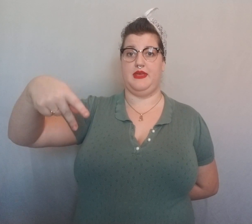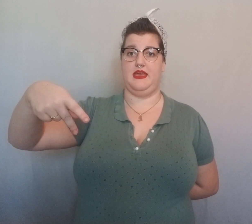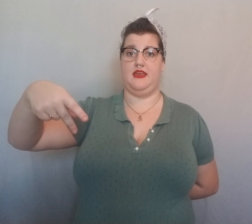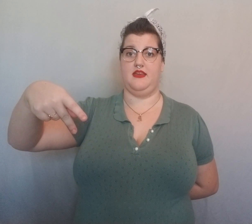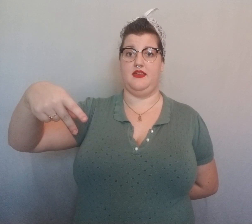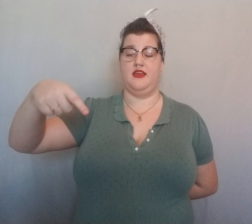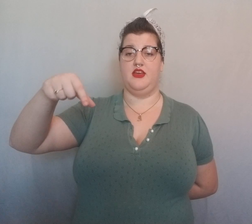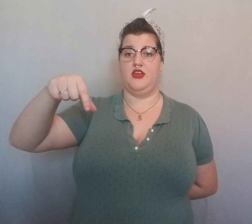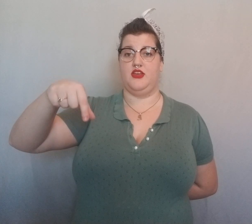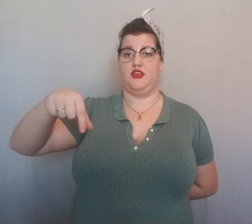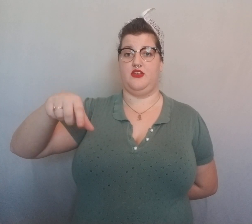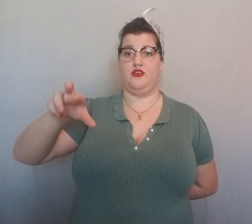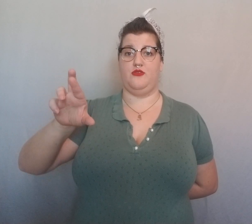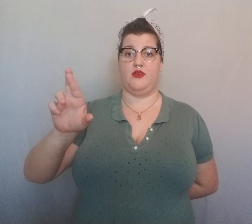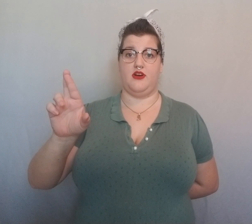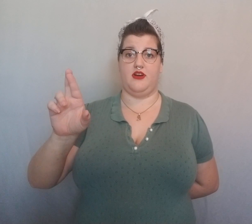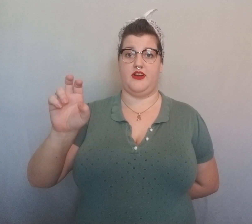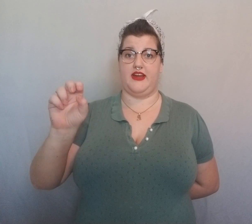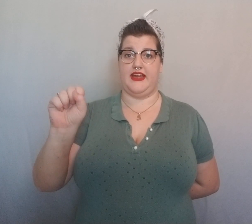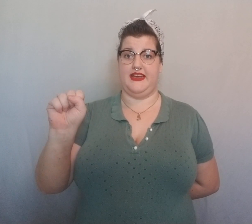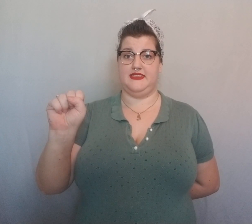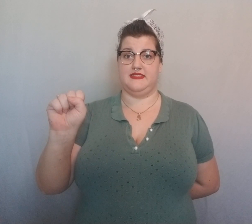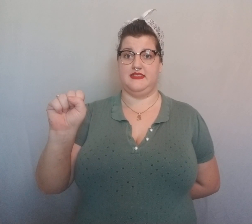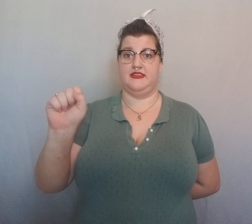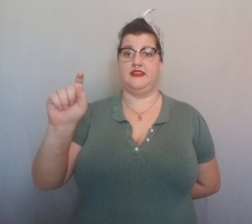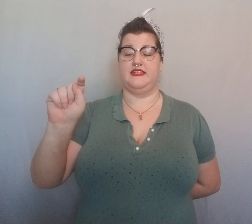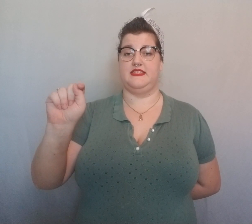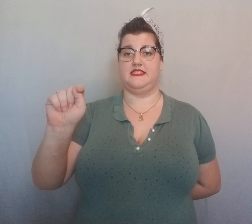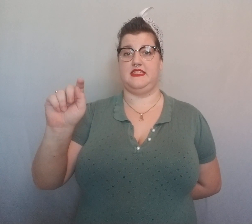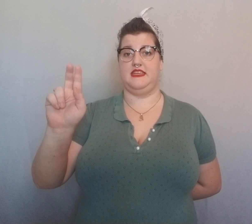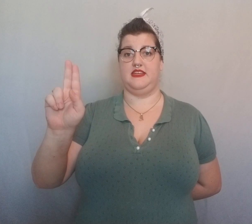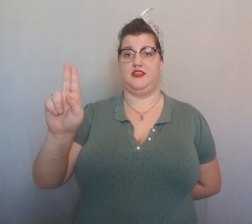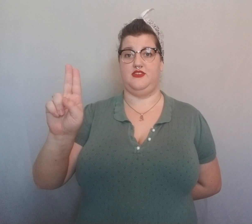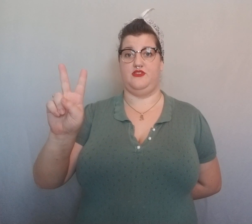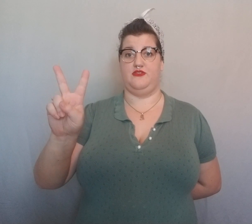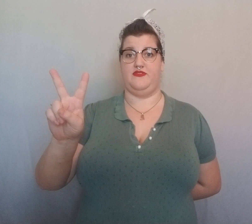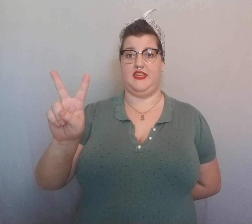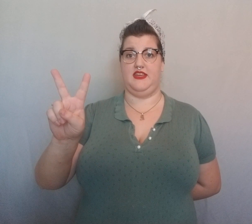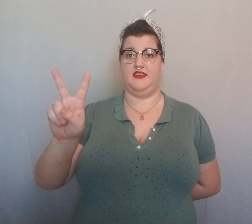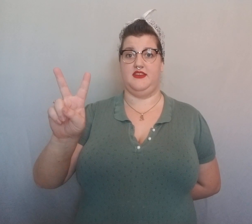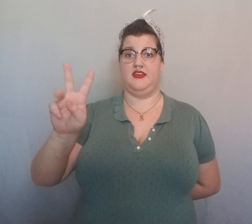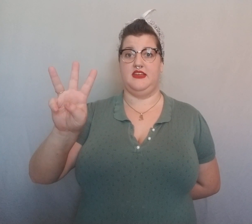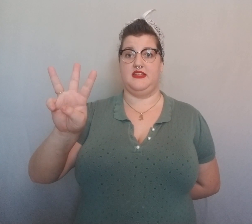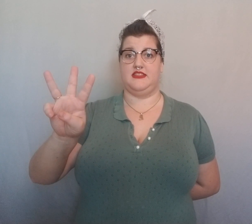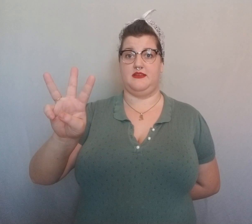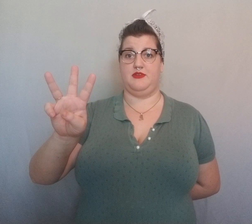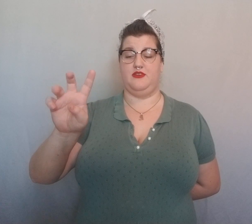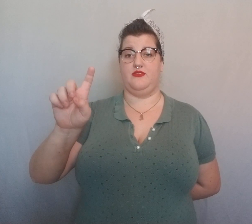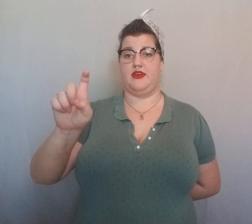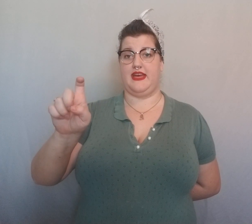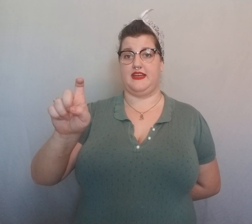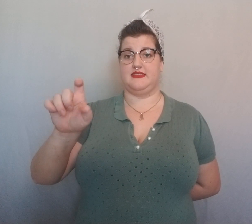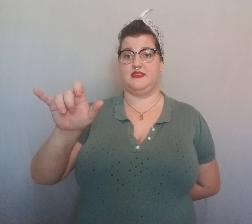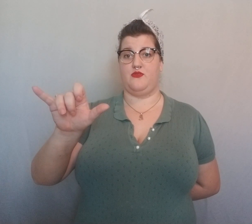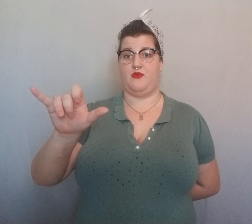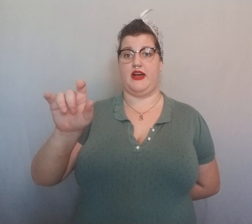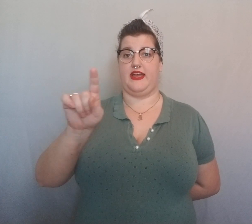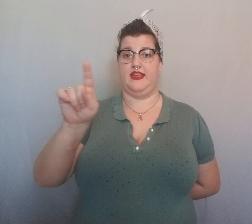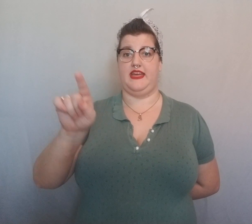P, Q, R, S, T, U, V, W, X, Y, and